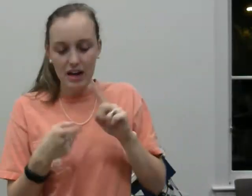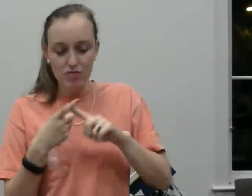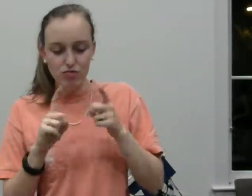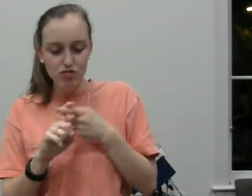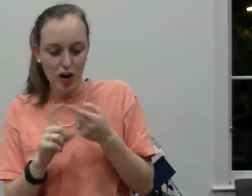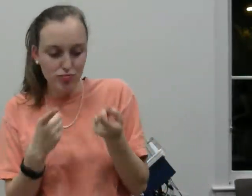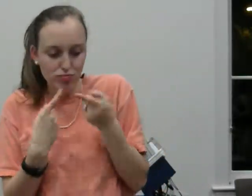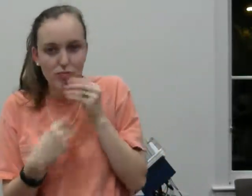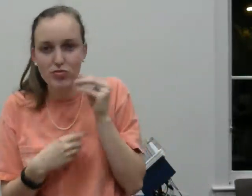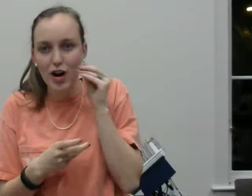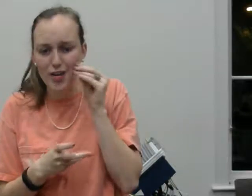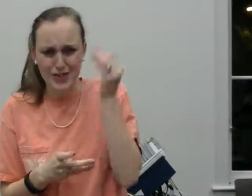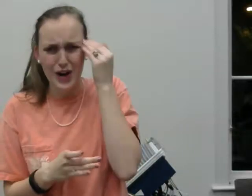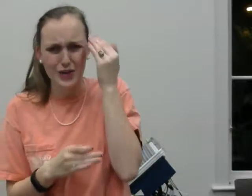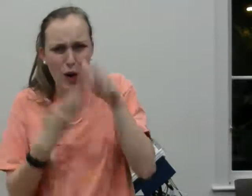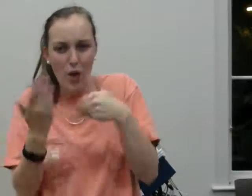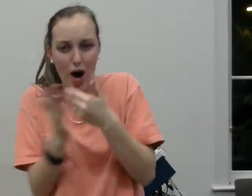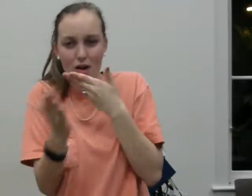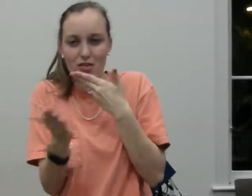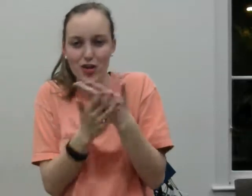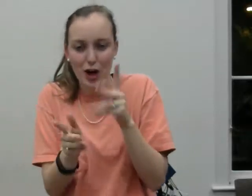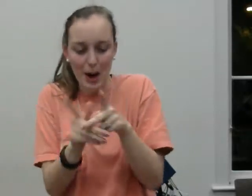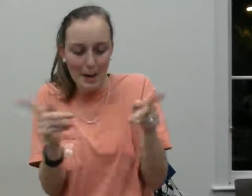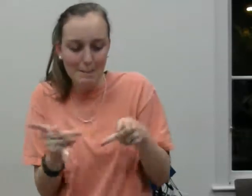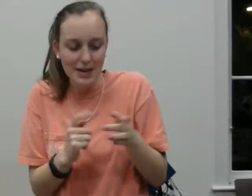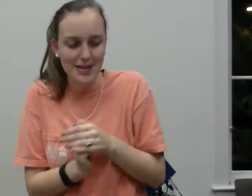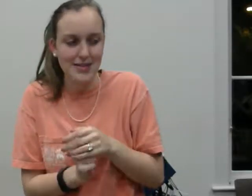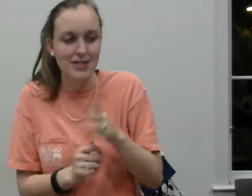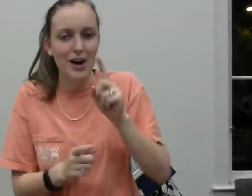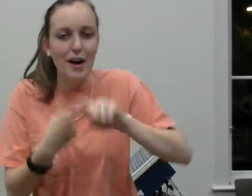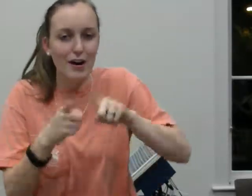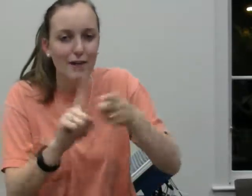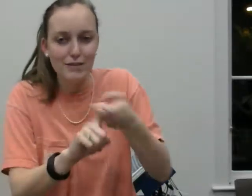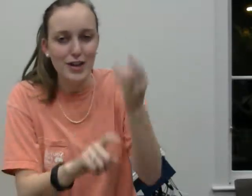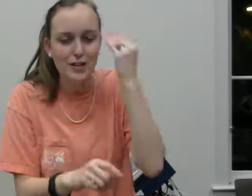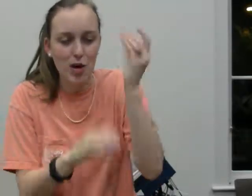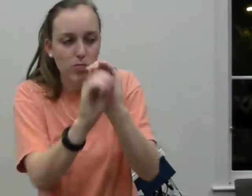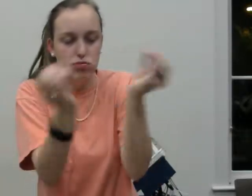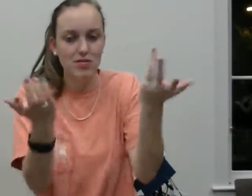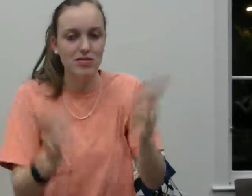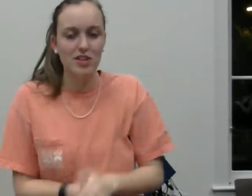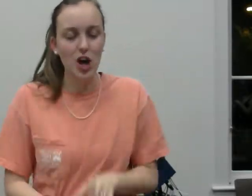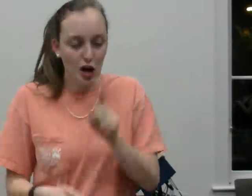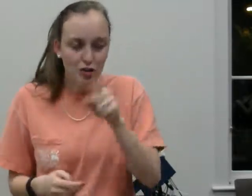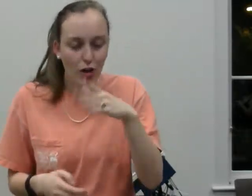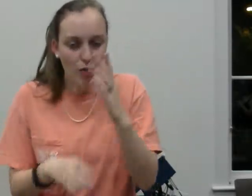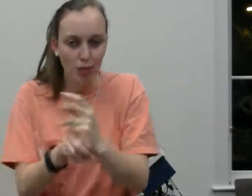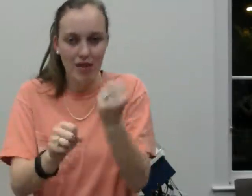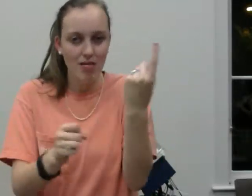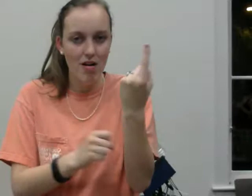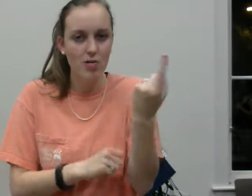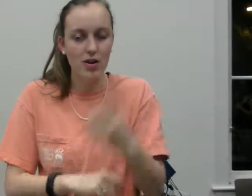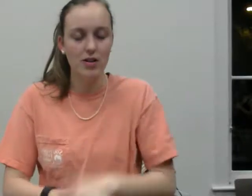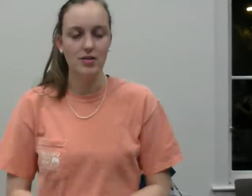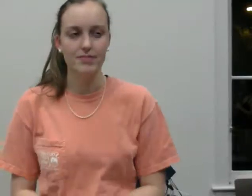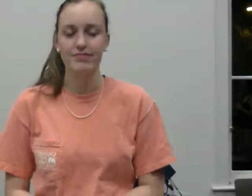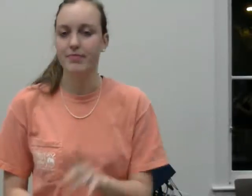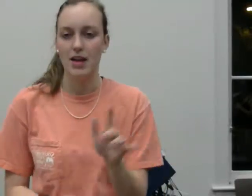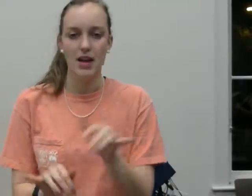know all good hide and go seek places, and they know none of them? Of course you win. Similar to the American Revolution. The Americans, they were born and raised on this